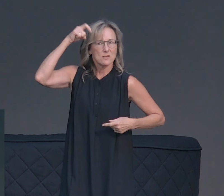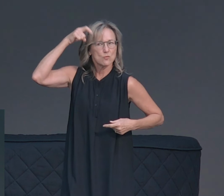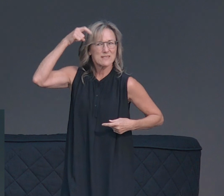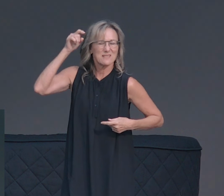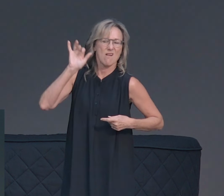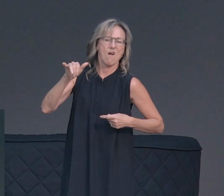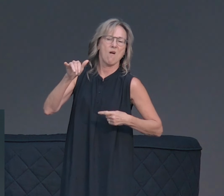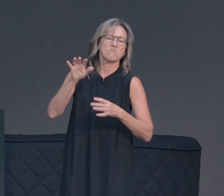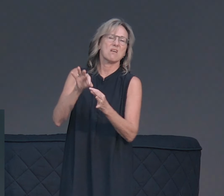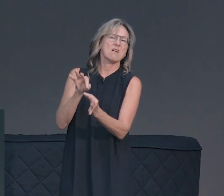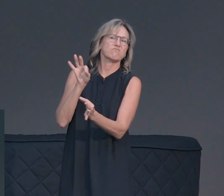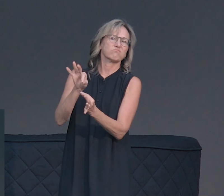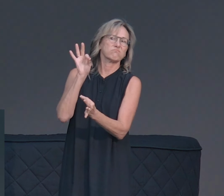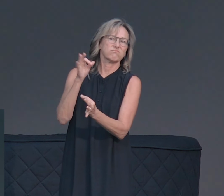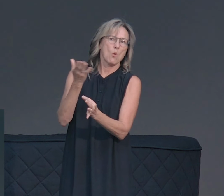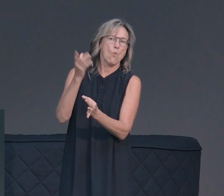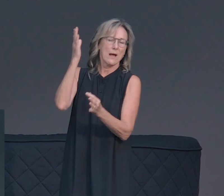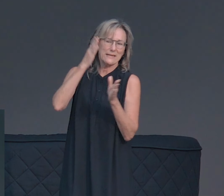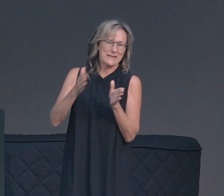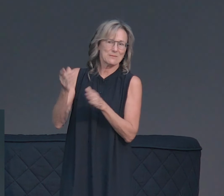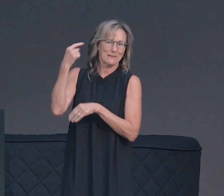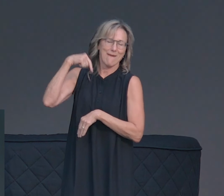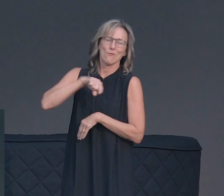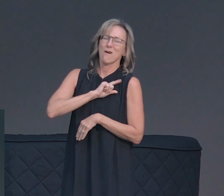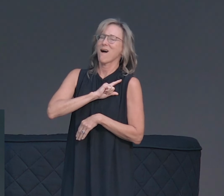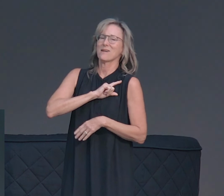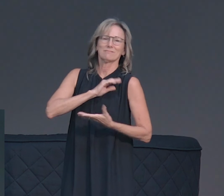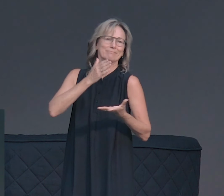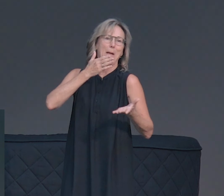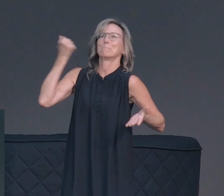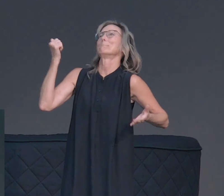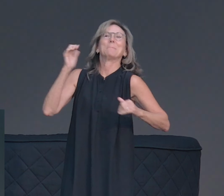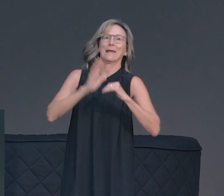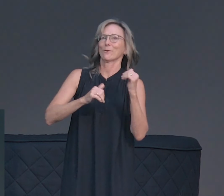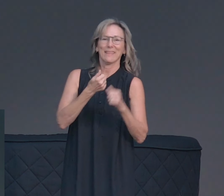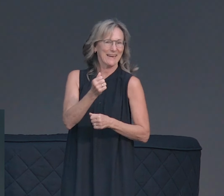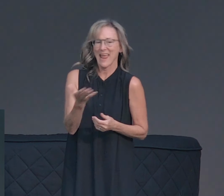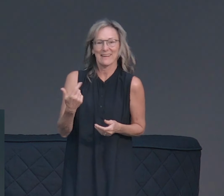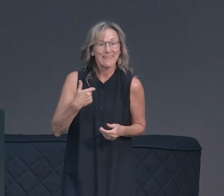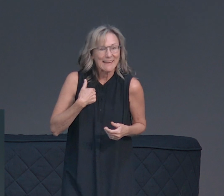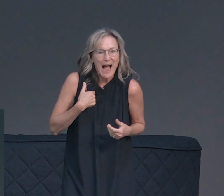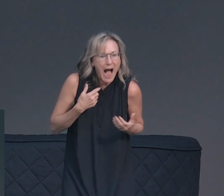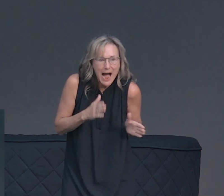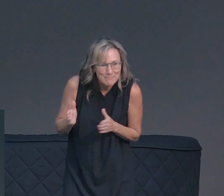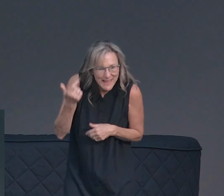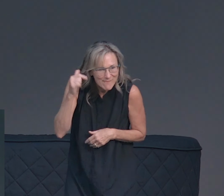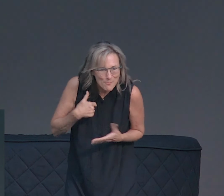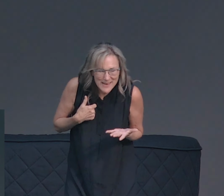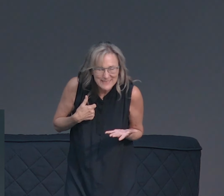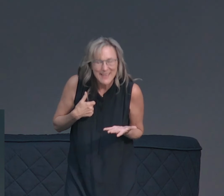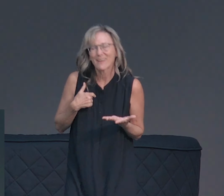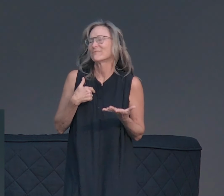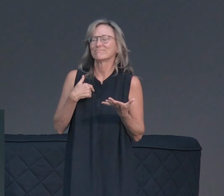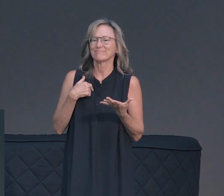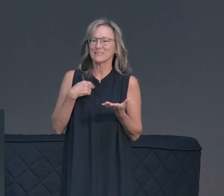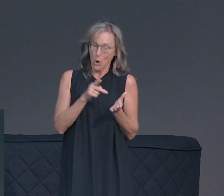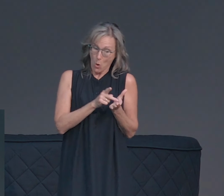And in what He has planned for us, it is perfect. Those who are pure in heart rely on the wisdom of